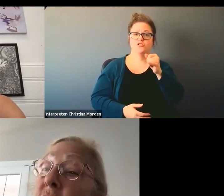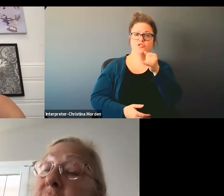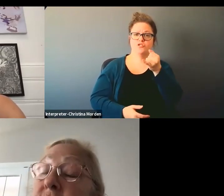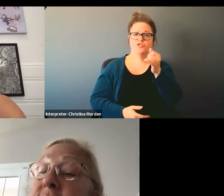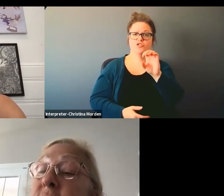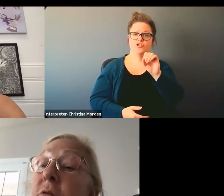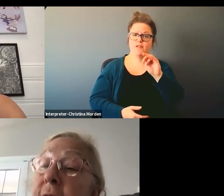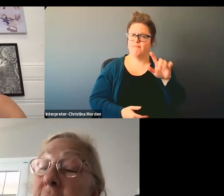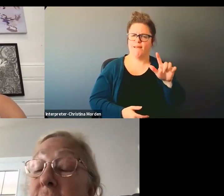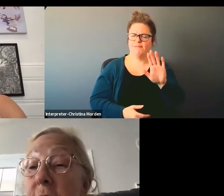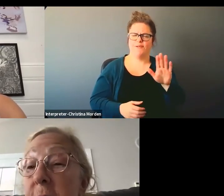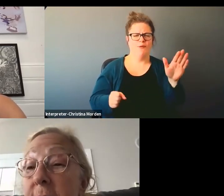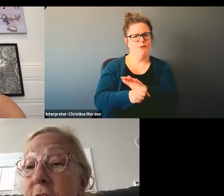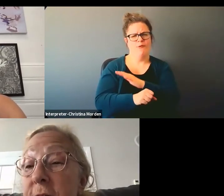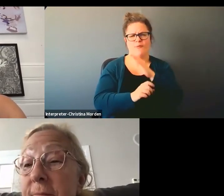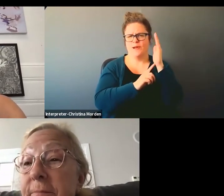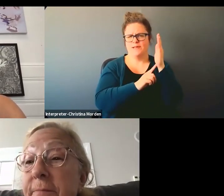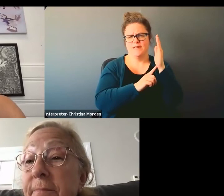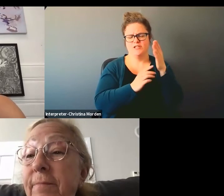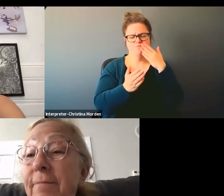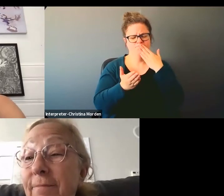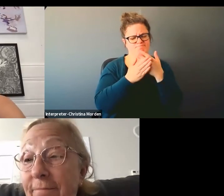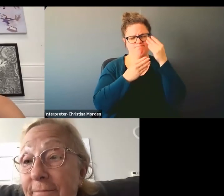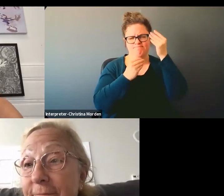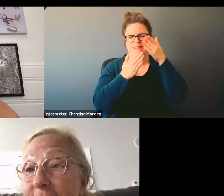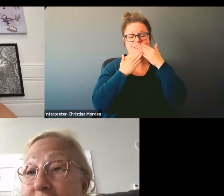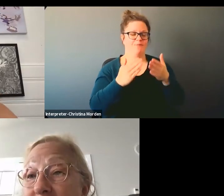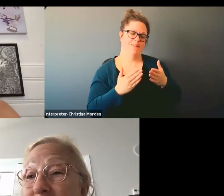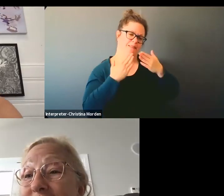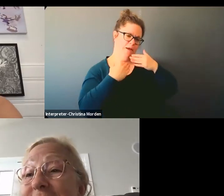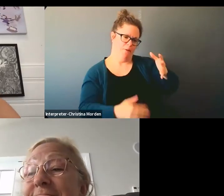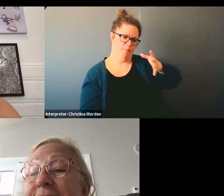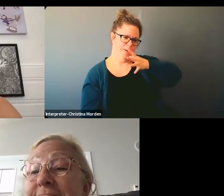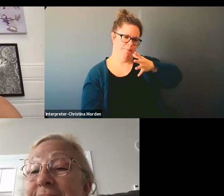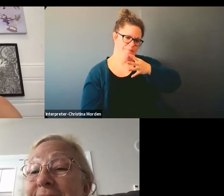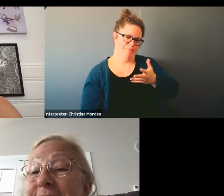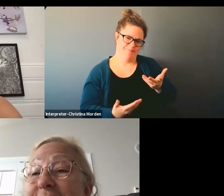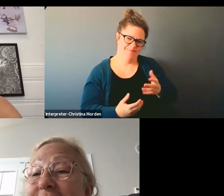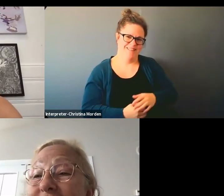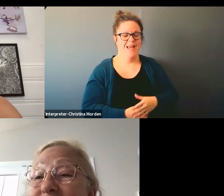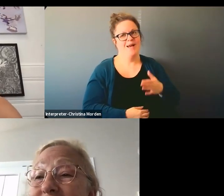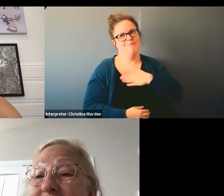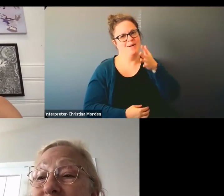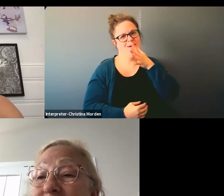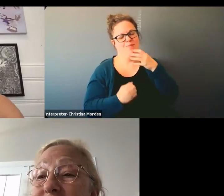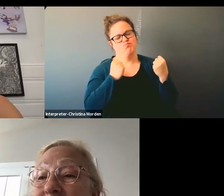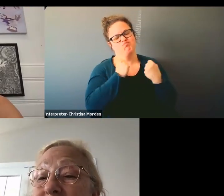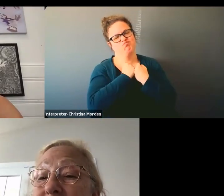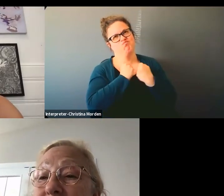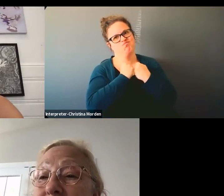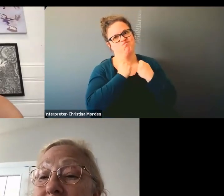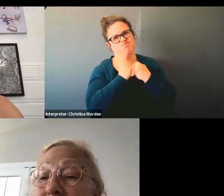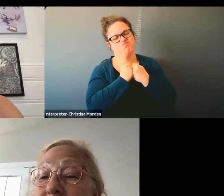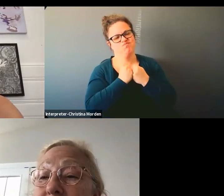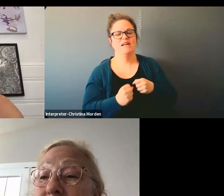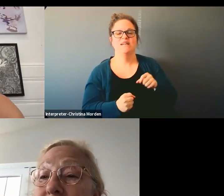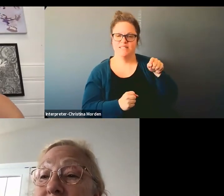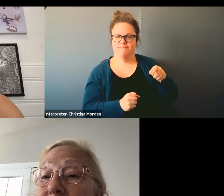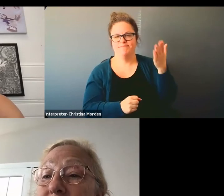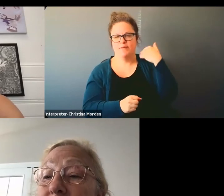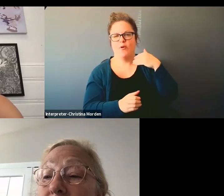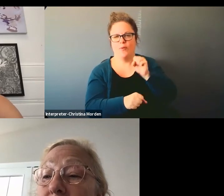very informative. So thank you very much. Well, thank you, Mom. My mom is so supportive. She was a psychiatric